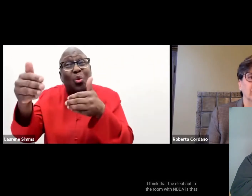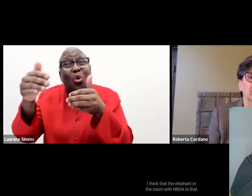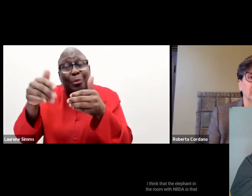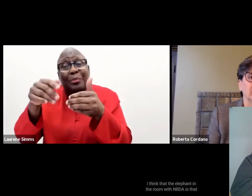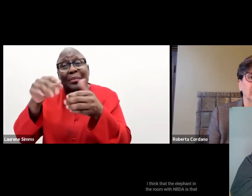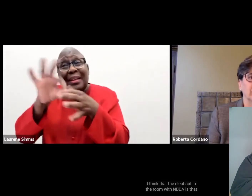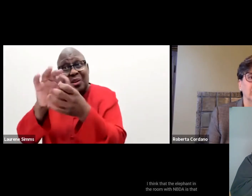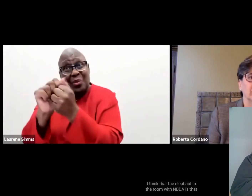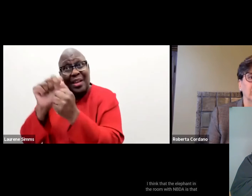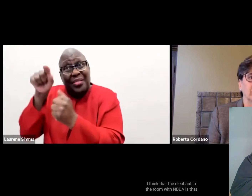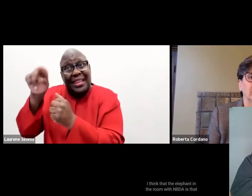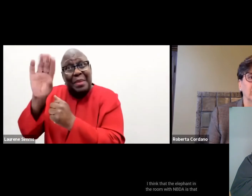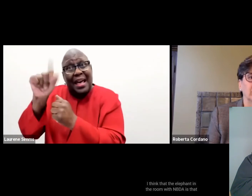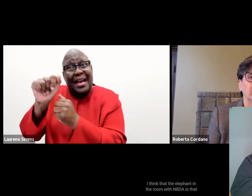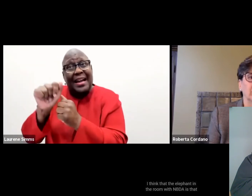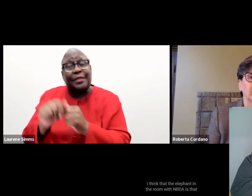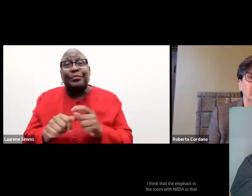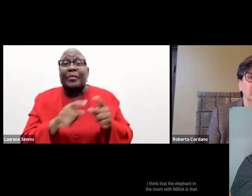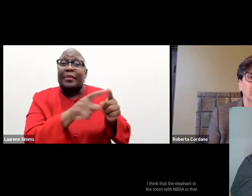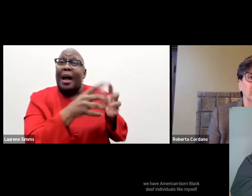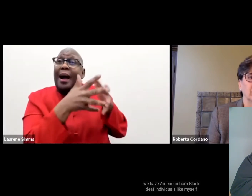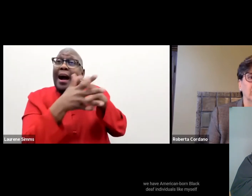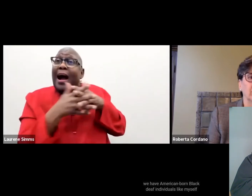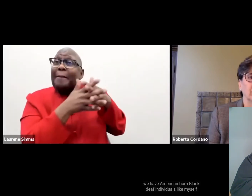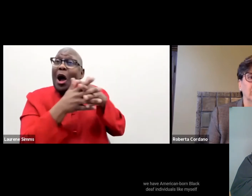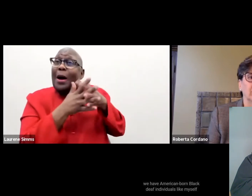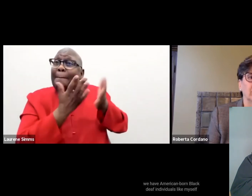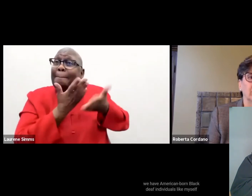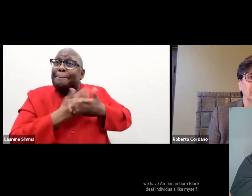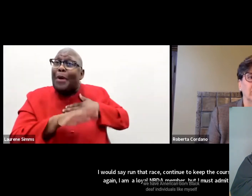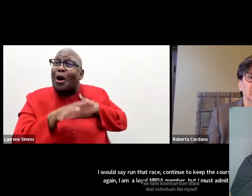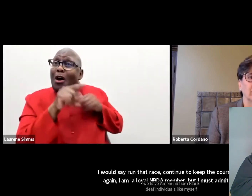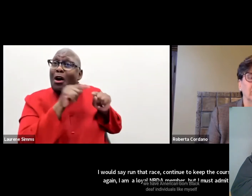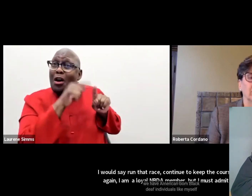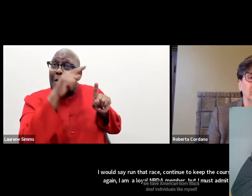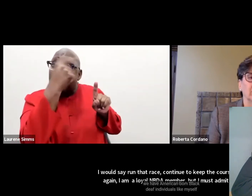I think that is the elephant in the room with NBDA is that